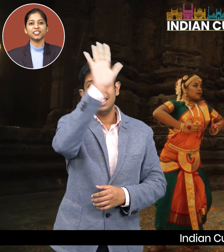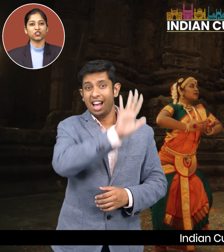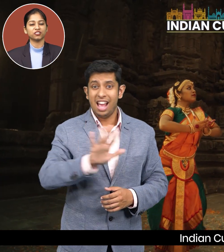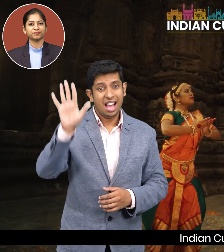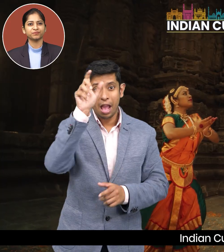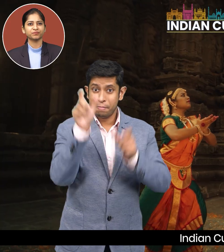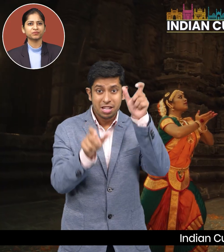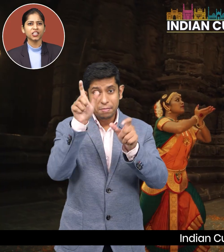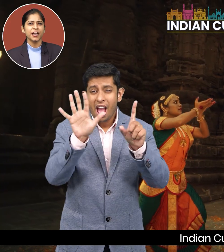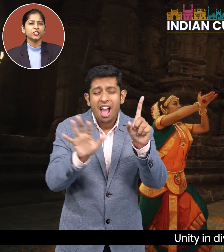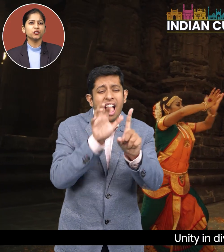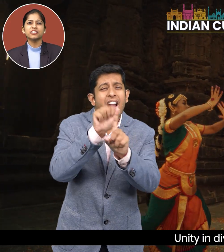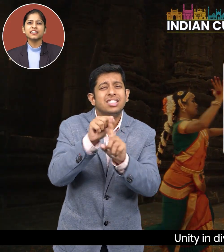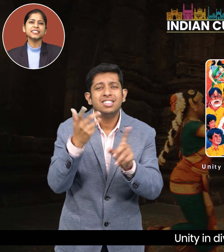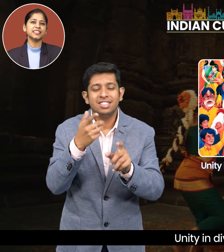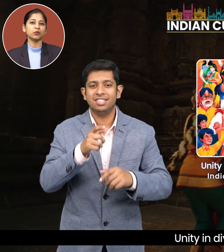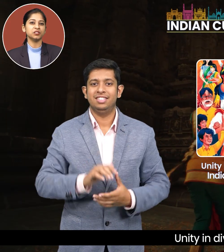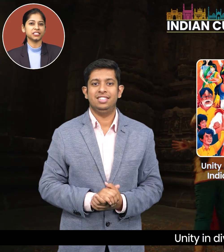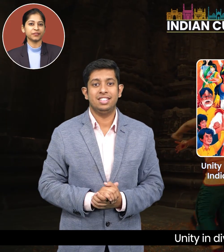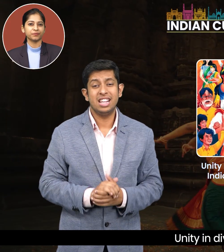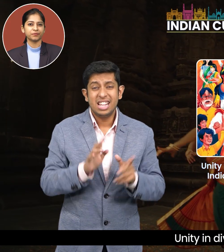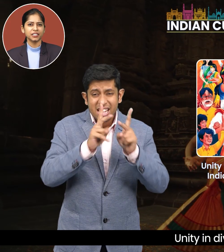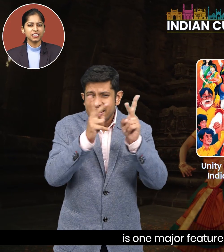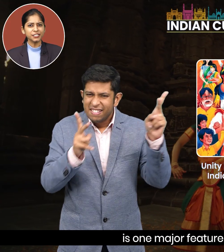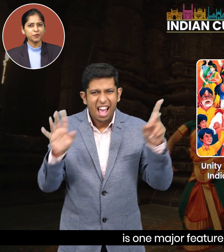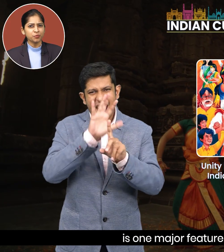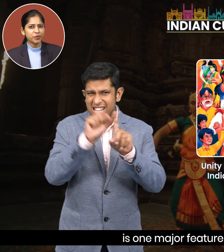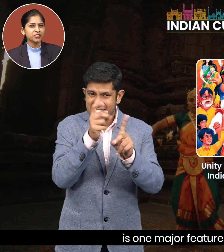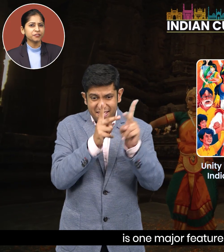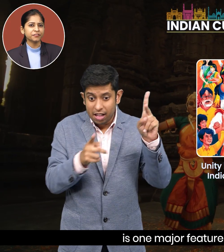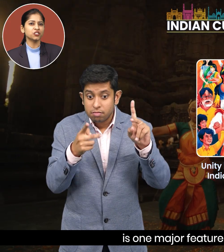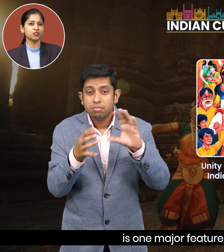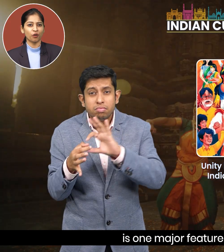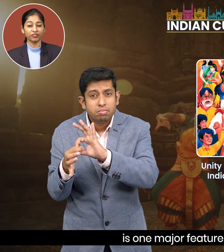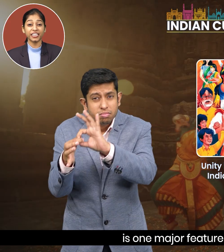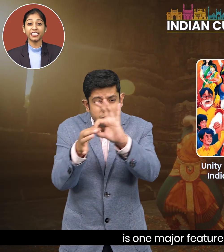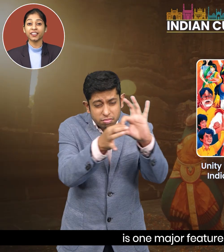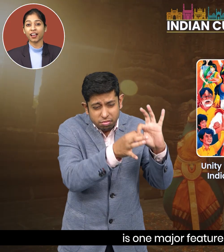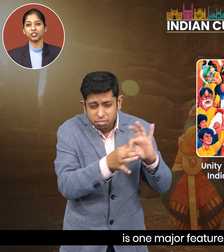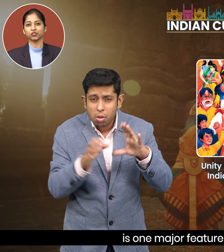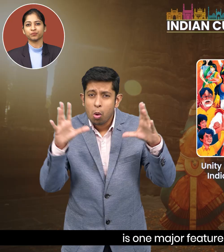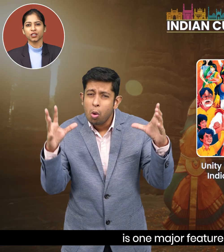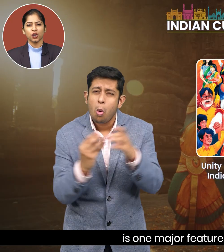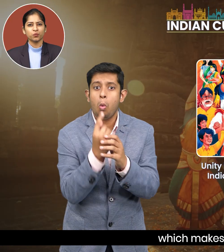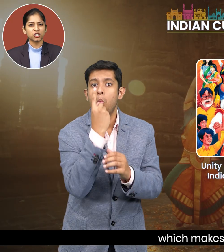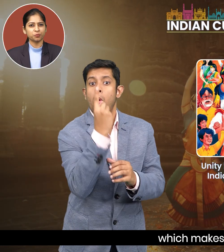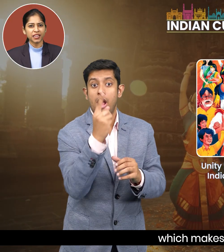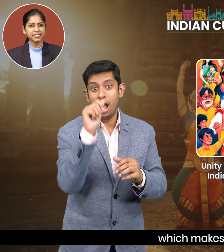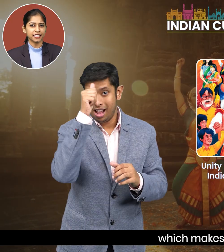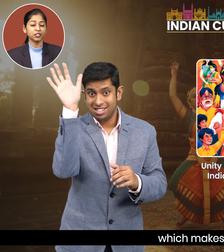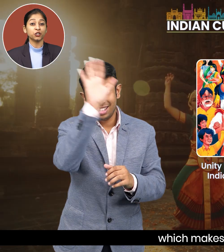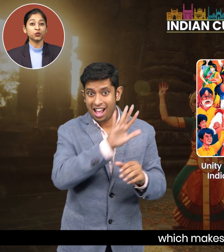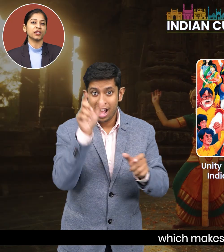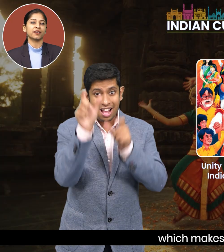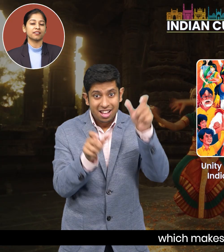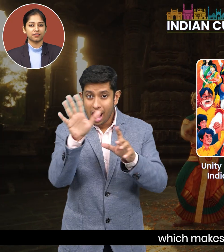Indian culture. Unity in diversity is one major feature of Indian culture which makes